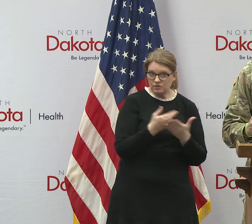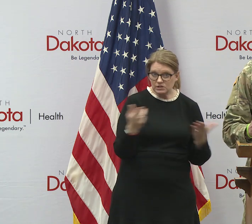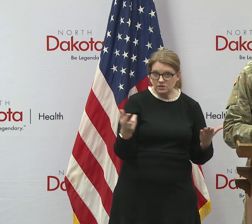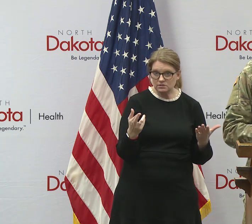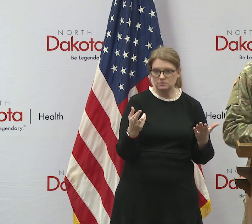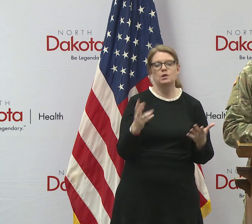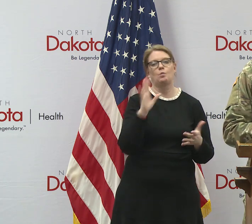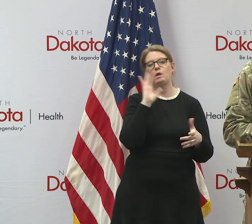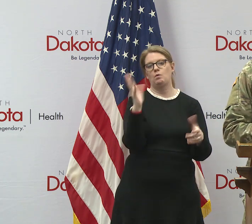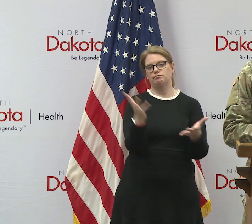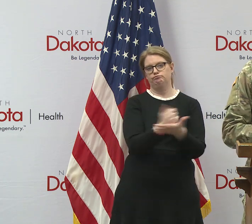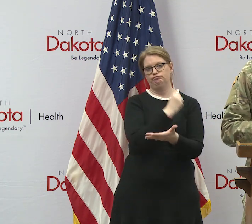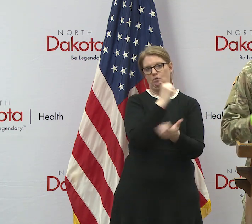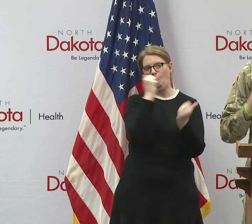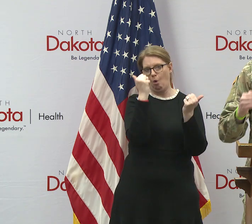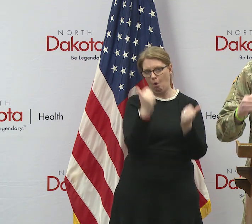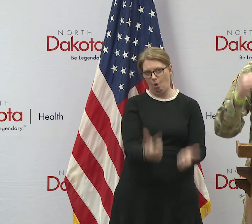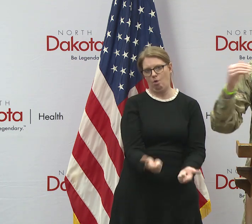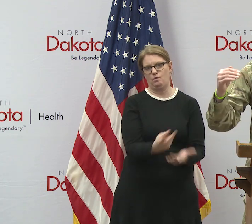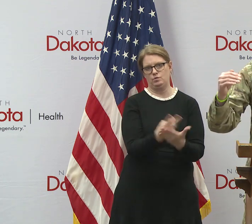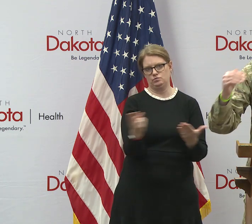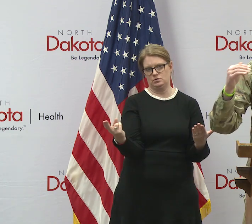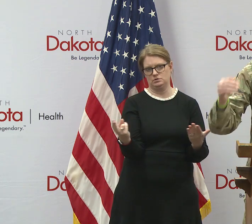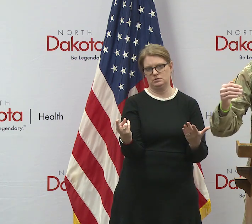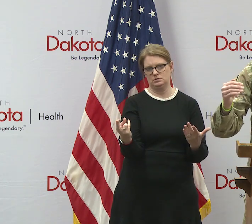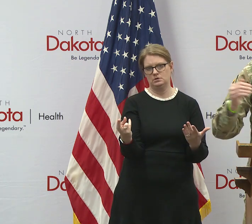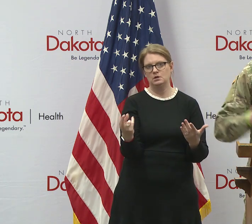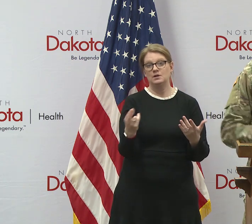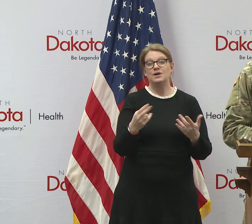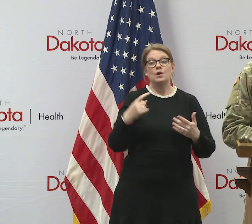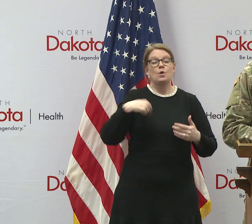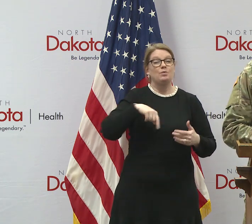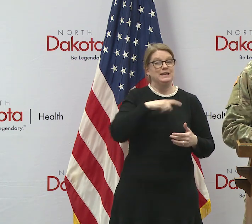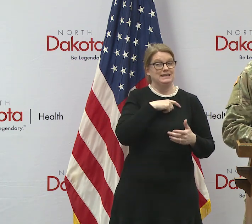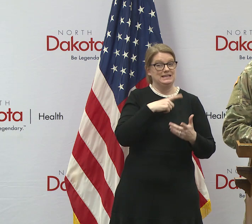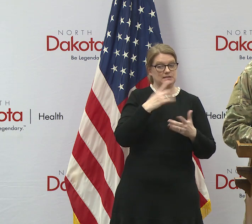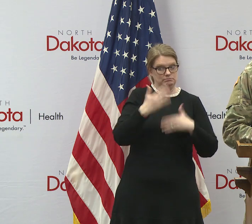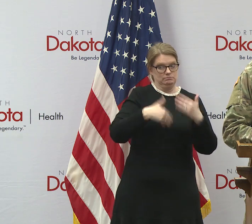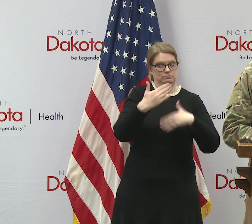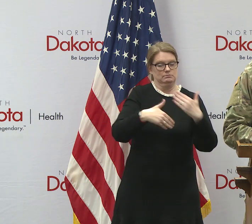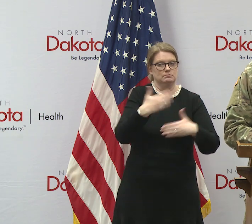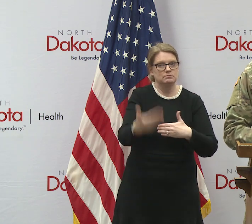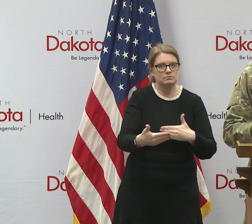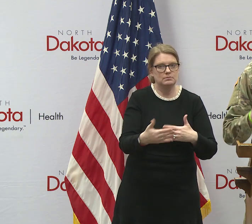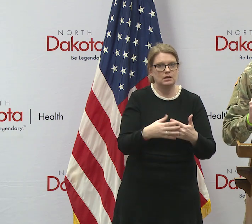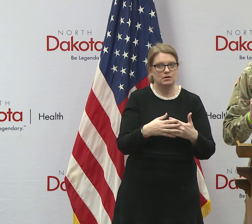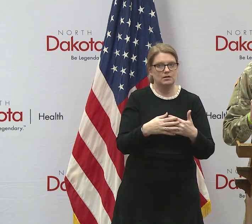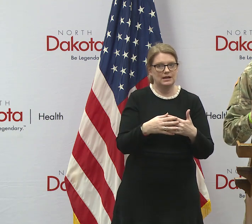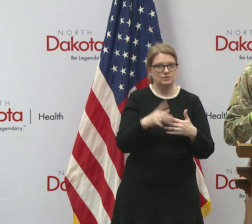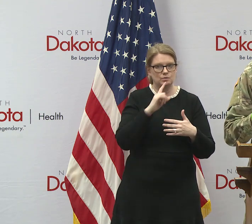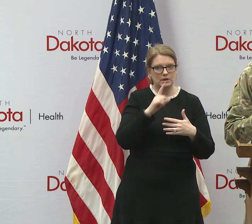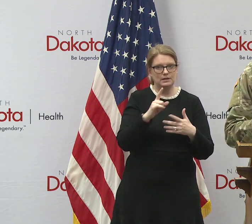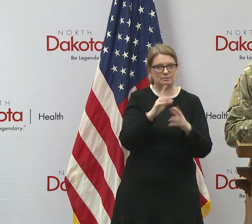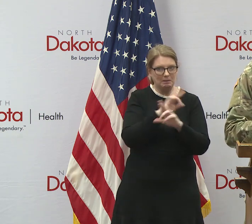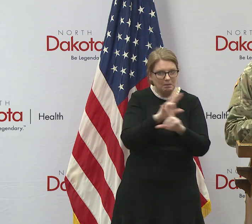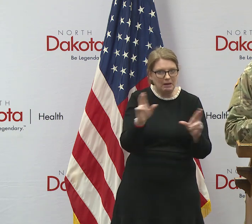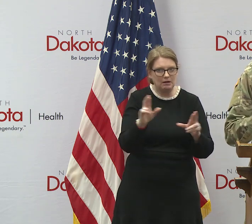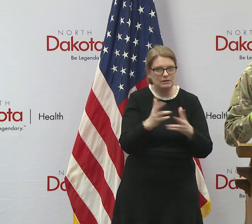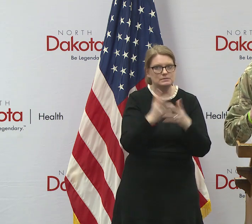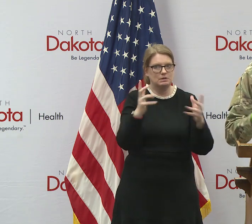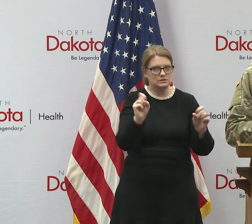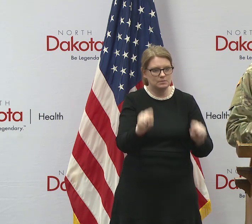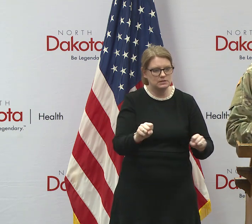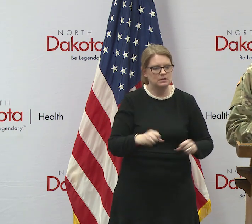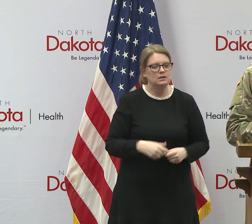will tap into all of them. But again, we got to do our best to get out ahead of this situation. I'll just leave you with this, back to